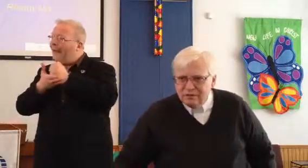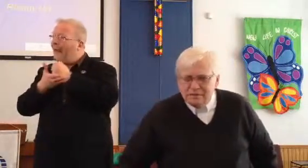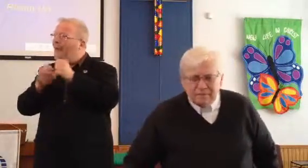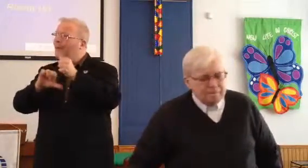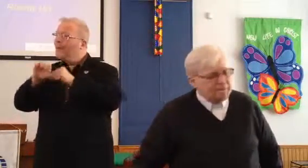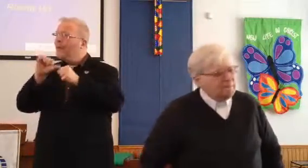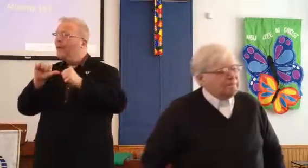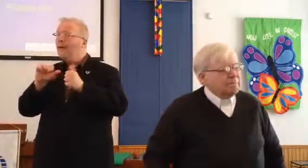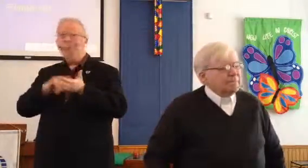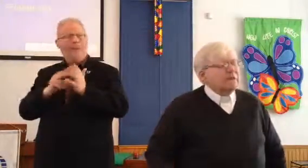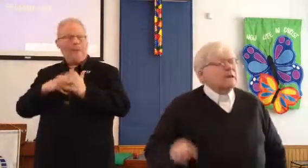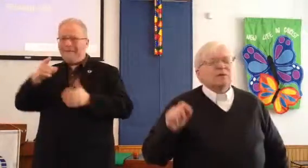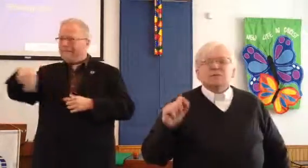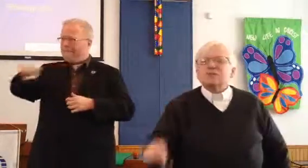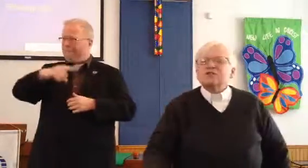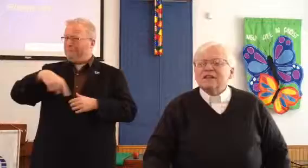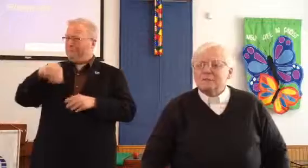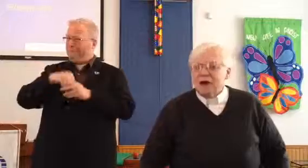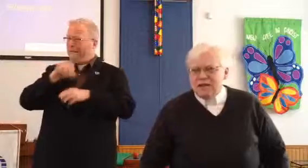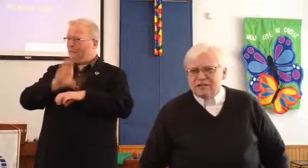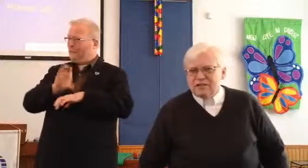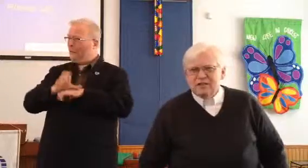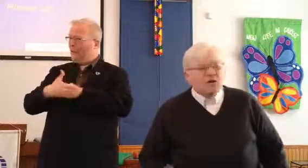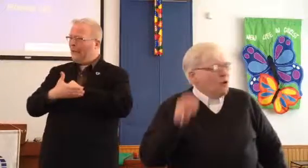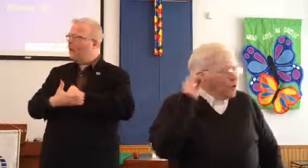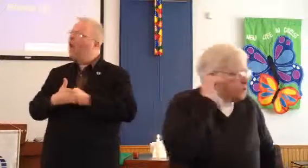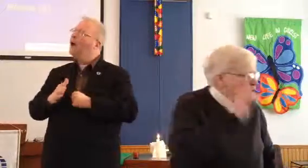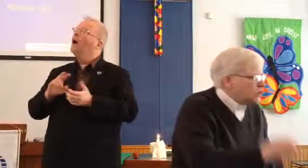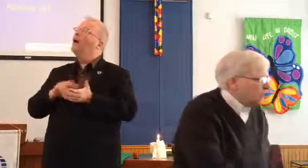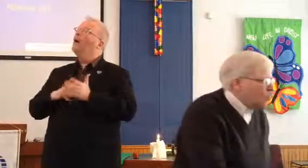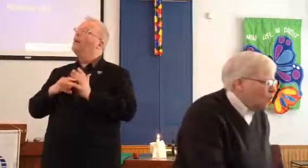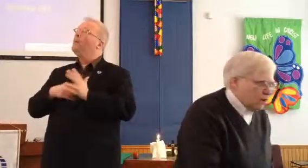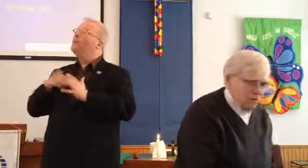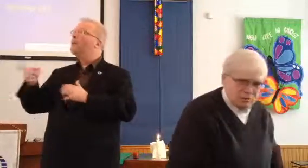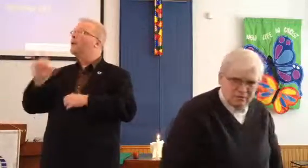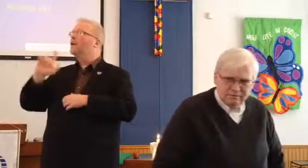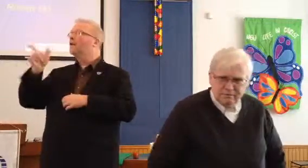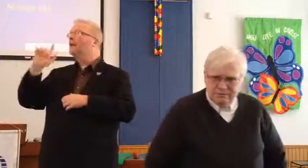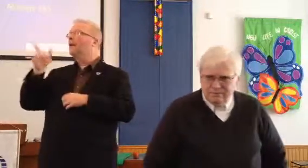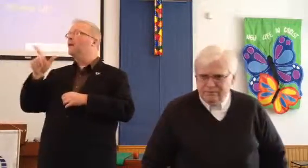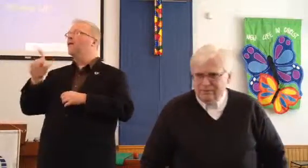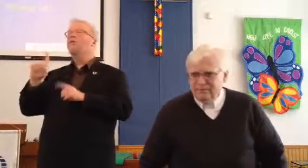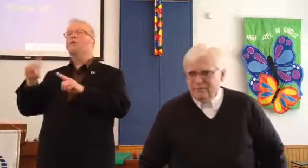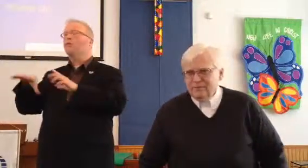you, but the person on the bus, or the person on the corner,